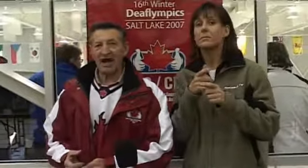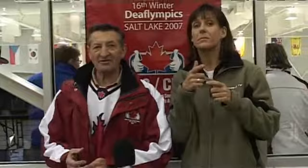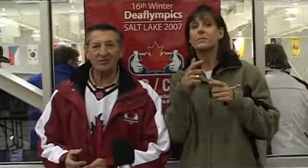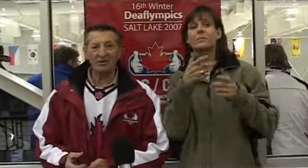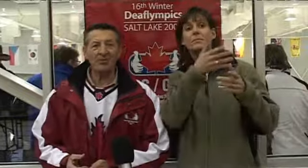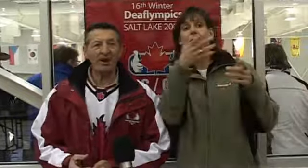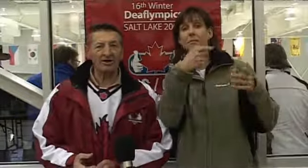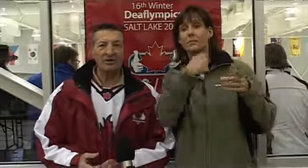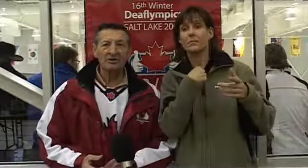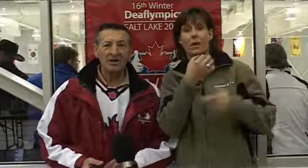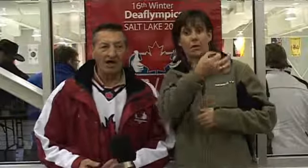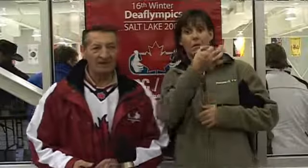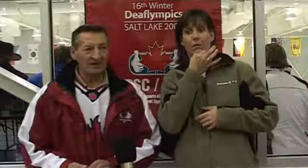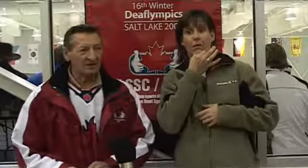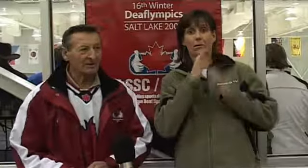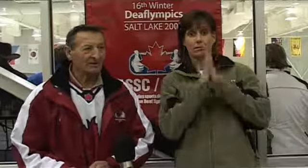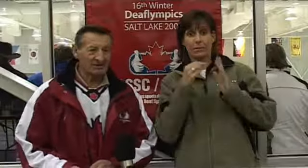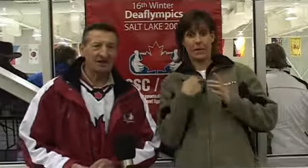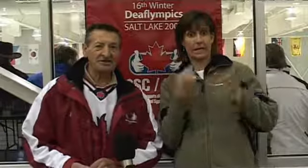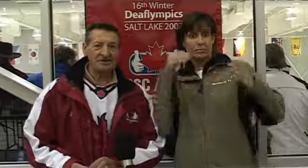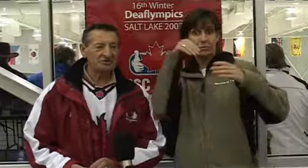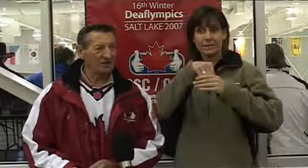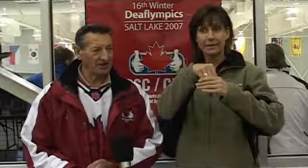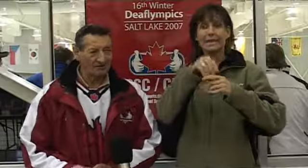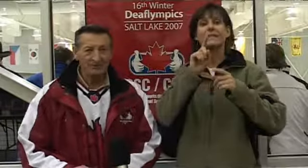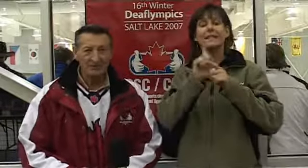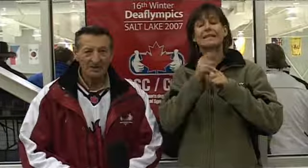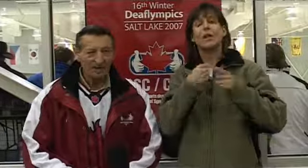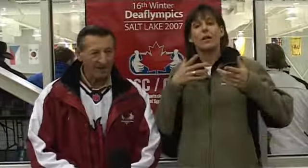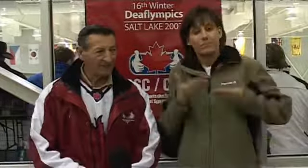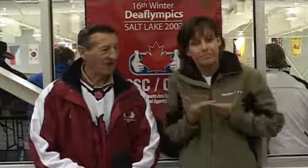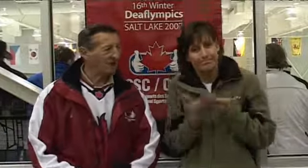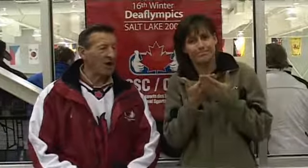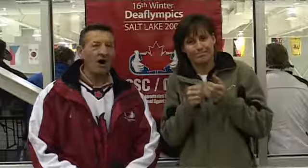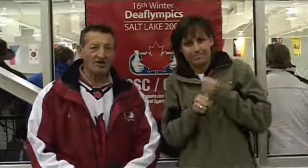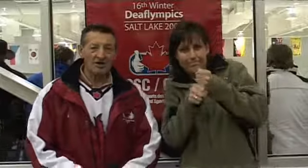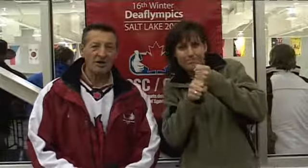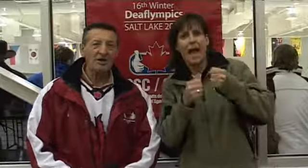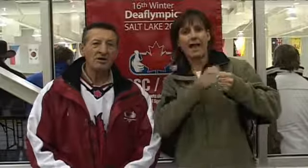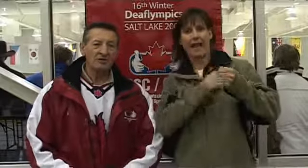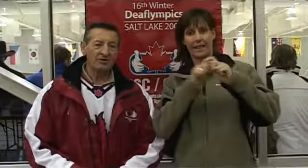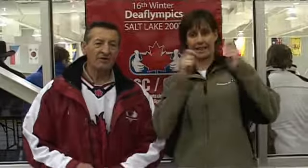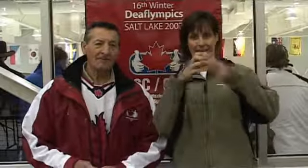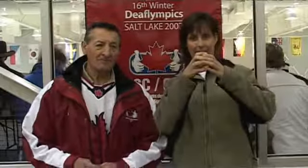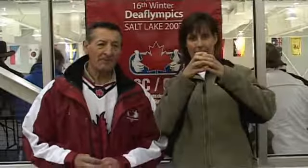I was asked to be part of the Canadian team, and I'm very honored. For the